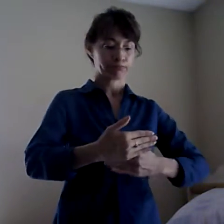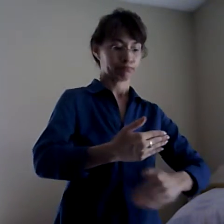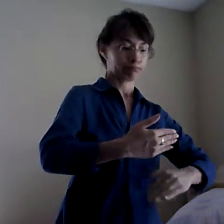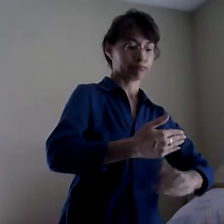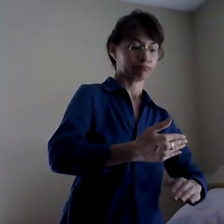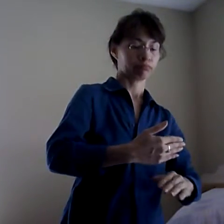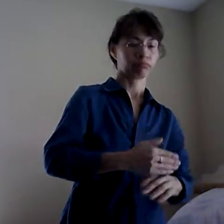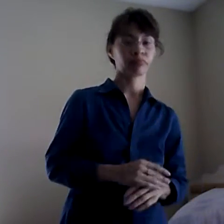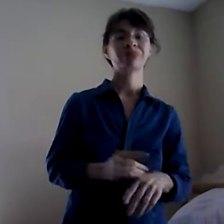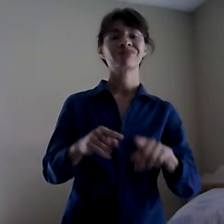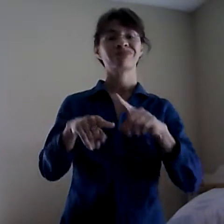be.